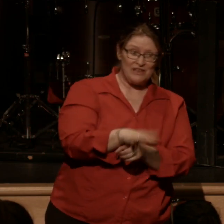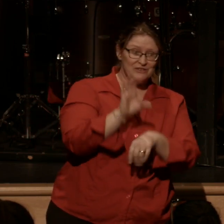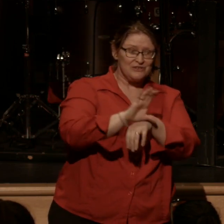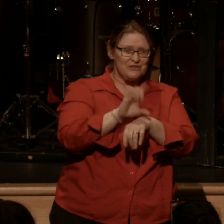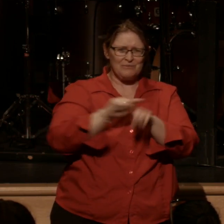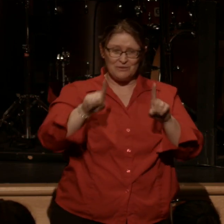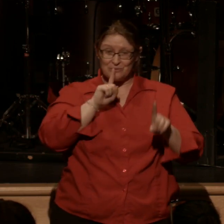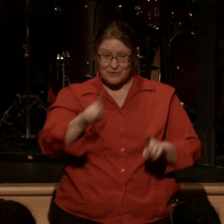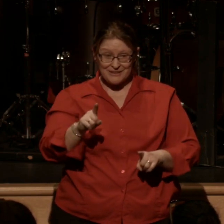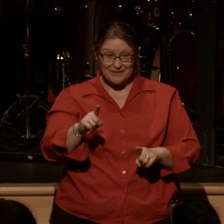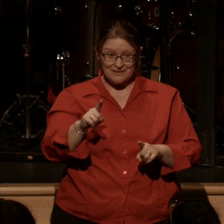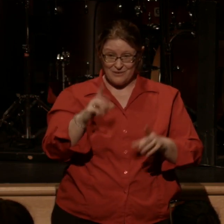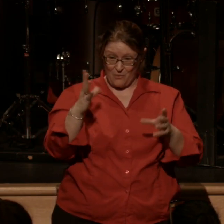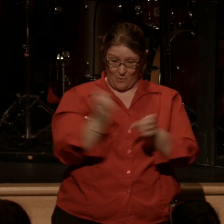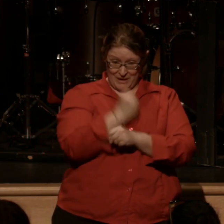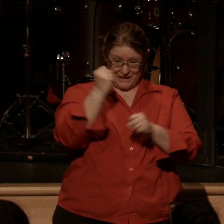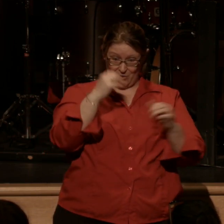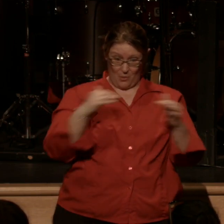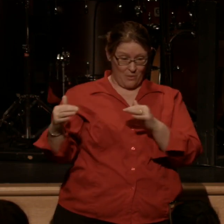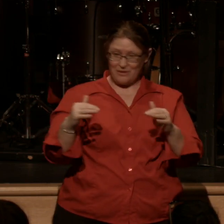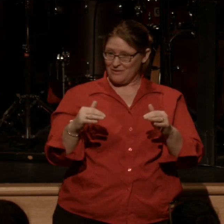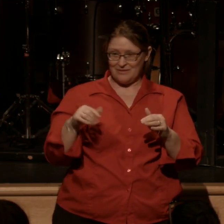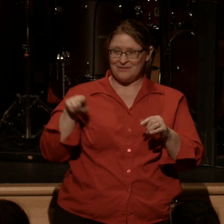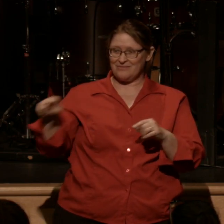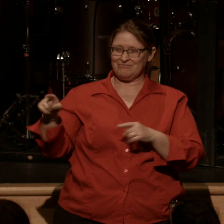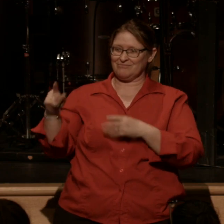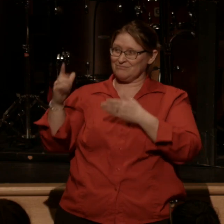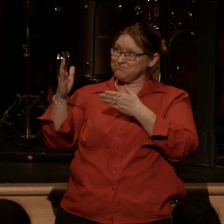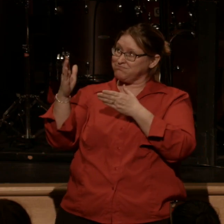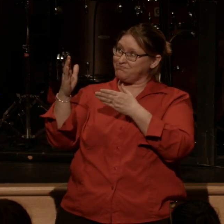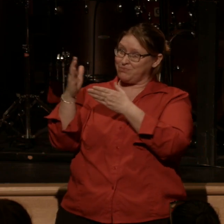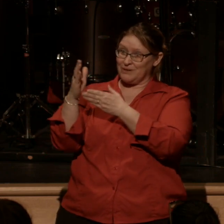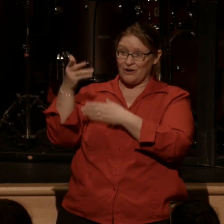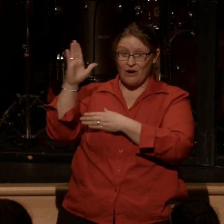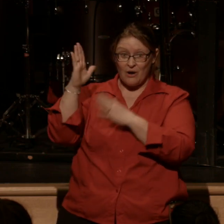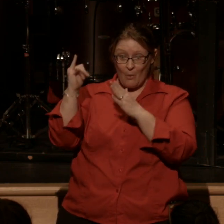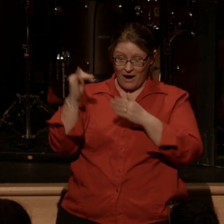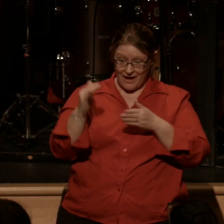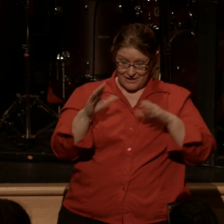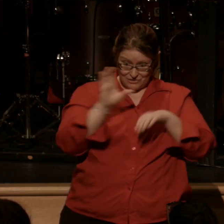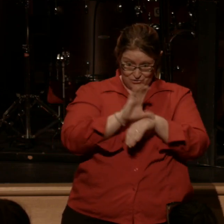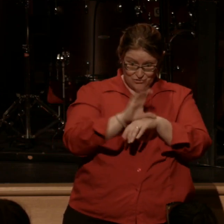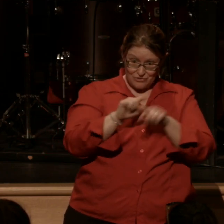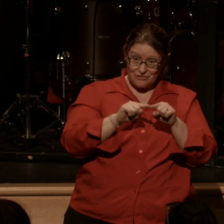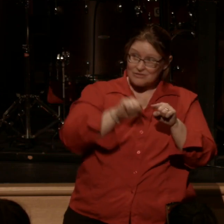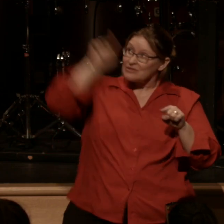in fact, instead of winning the war, they're poking the bear because the church belongs to God.